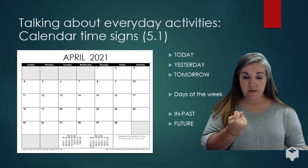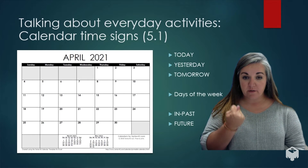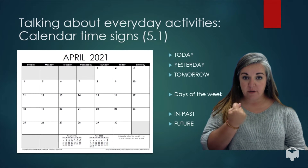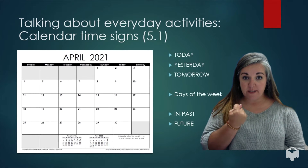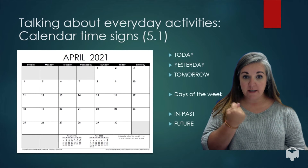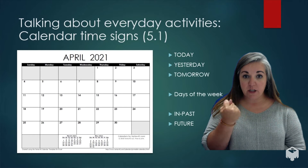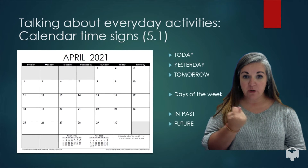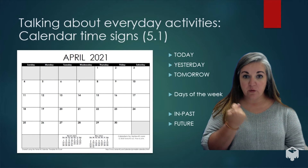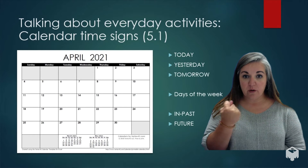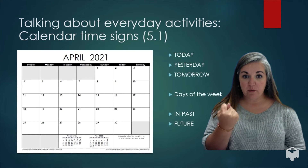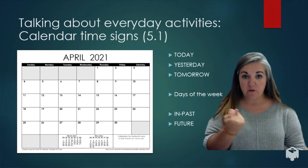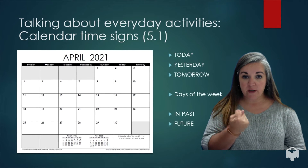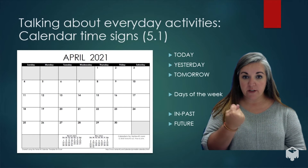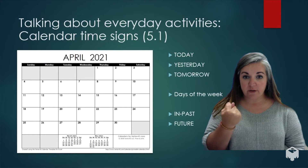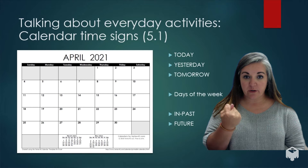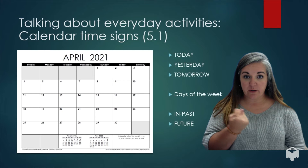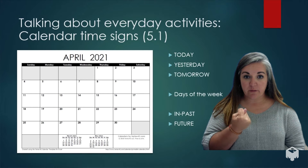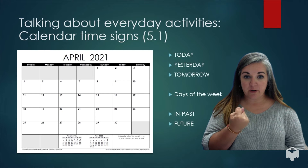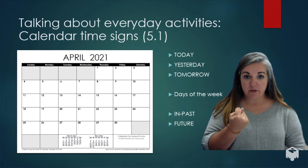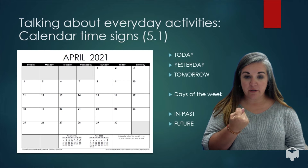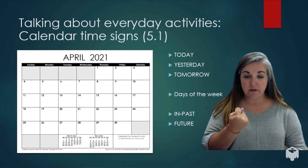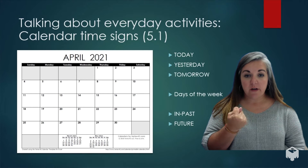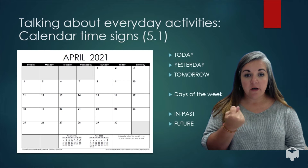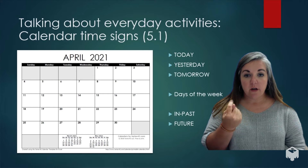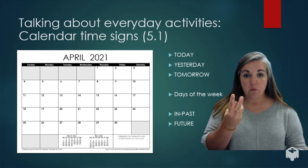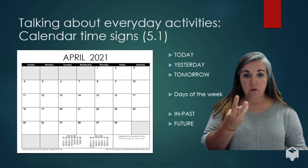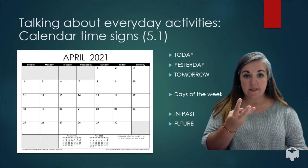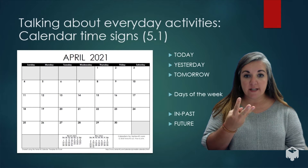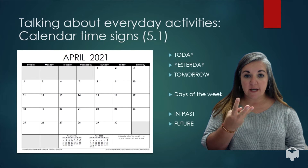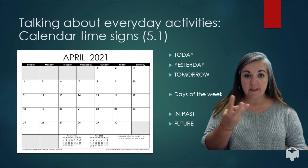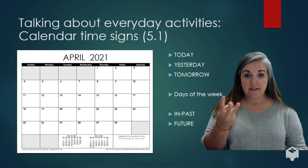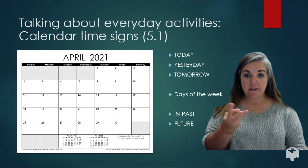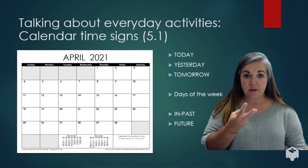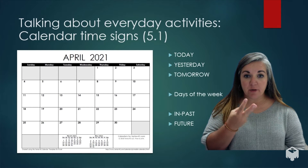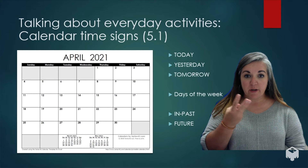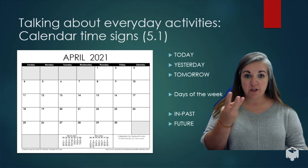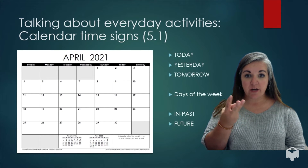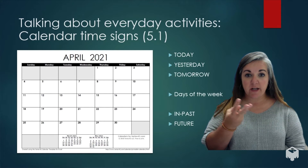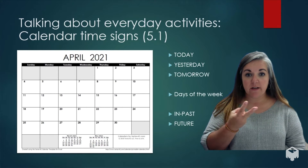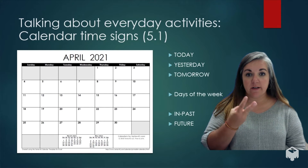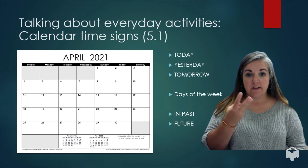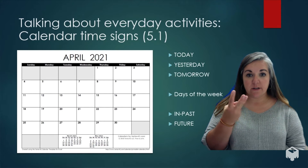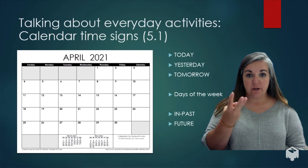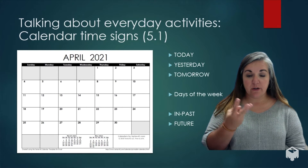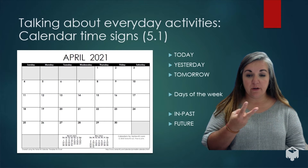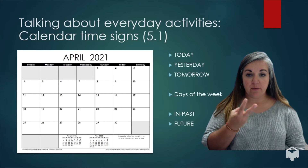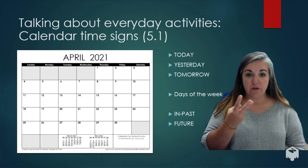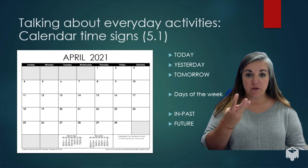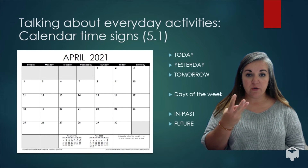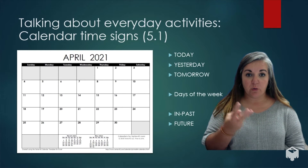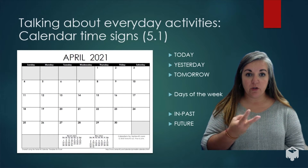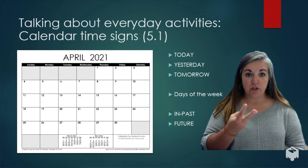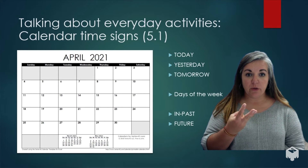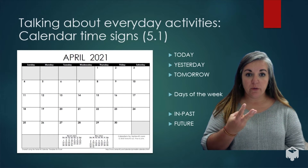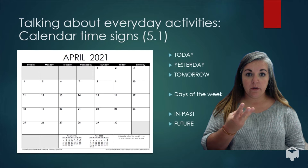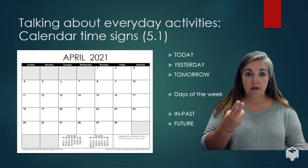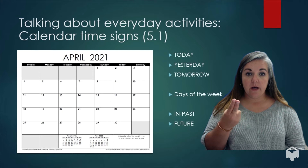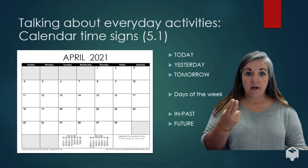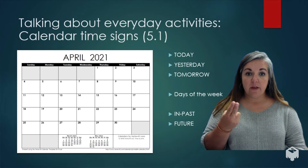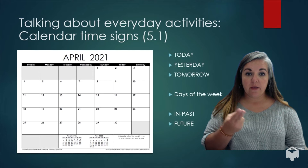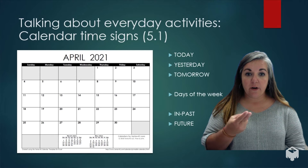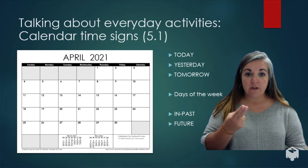shape, facing you and moving in a circular motion. Wednesday is a W hand shake in a circular motion towards